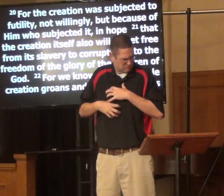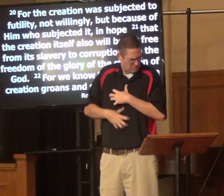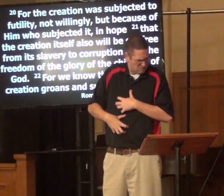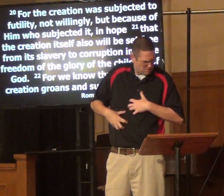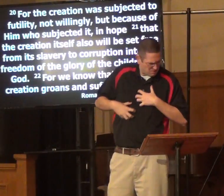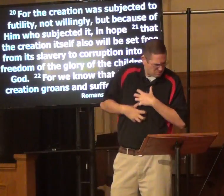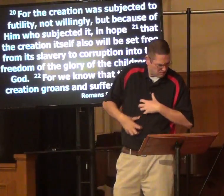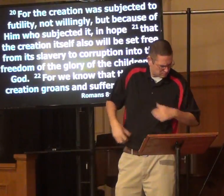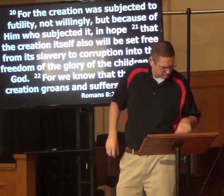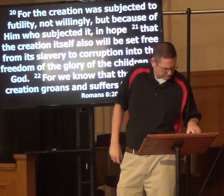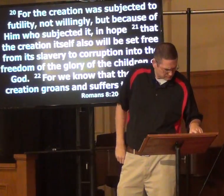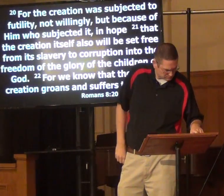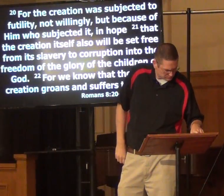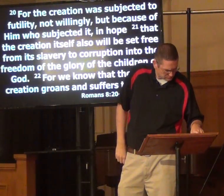are groaning.